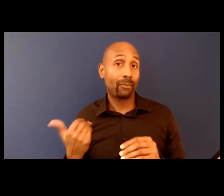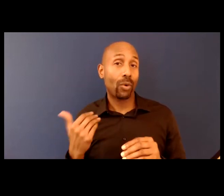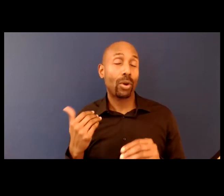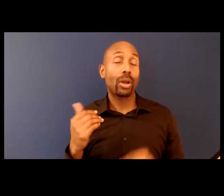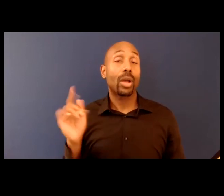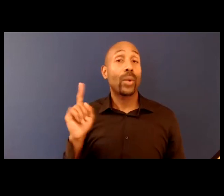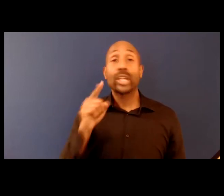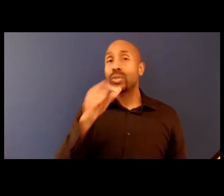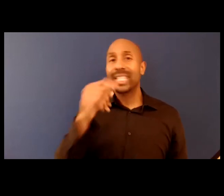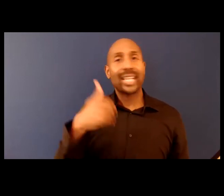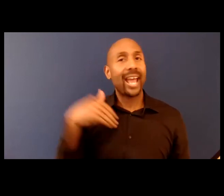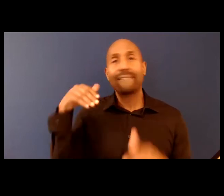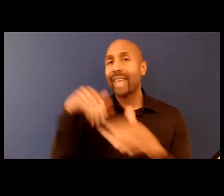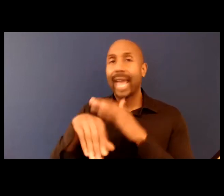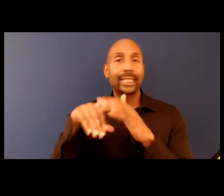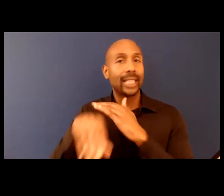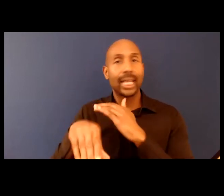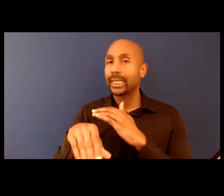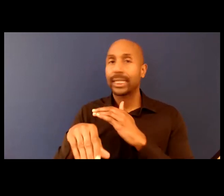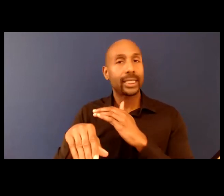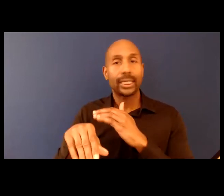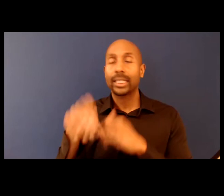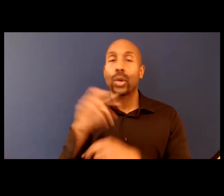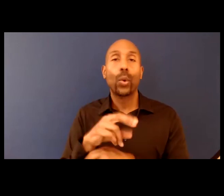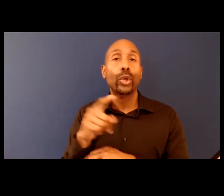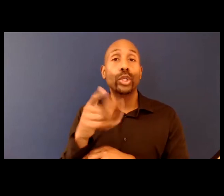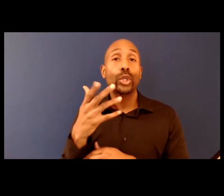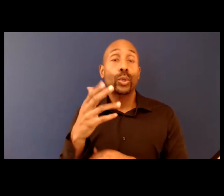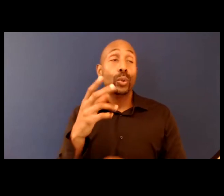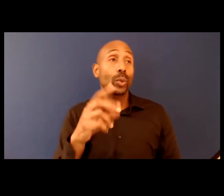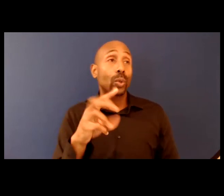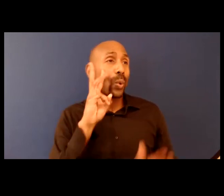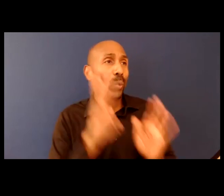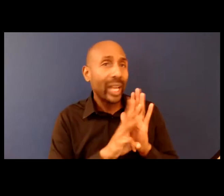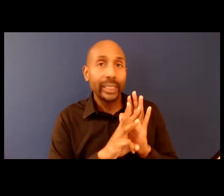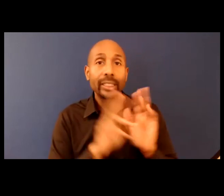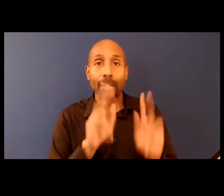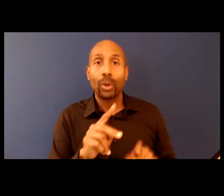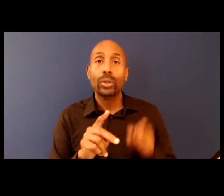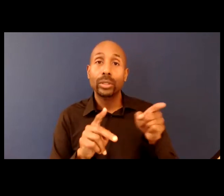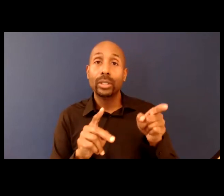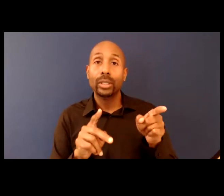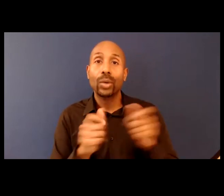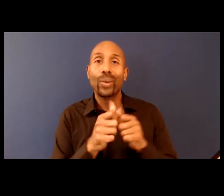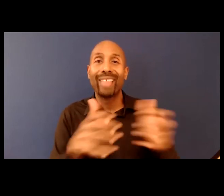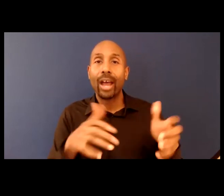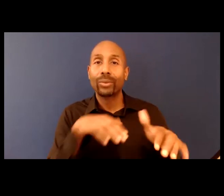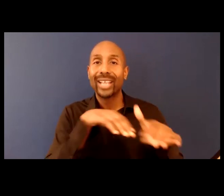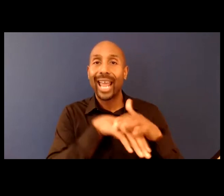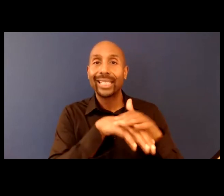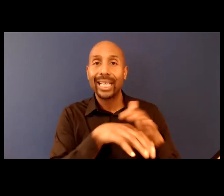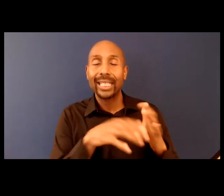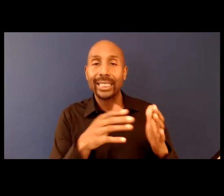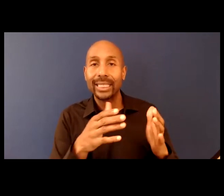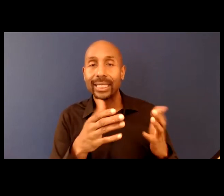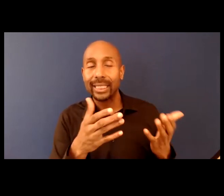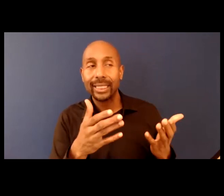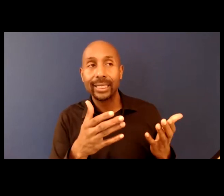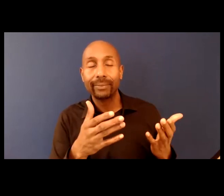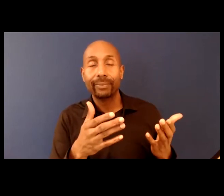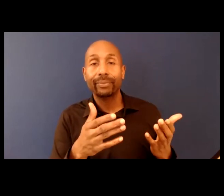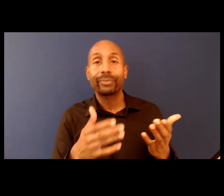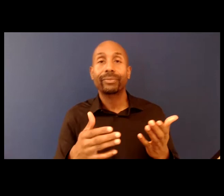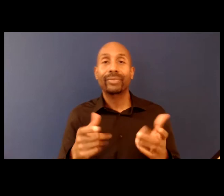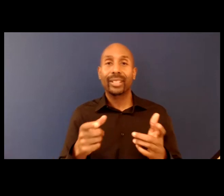have access, or you witnessed someone without access. Give me